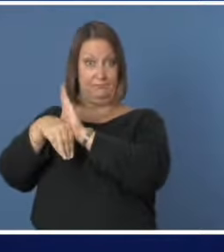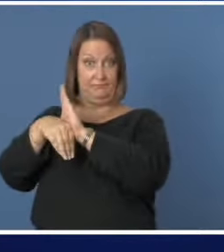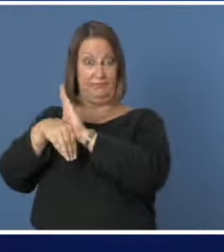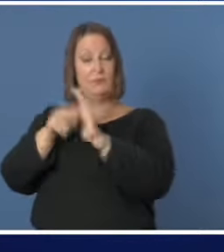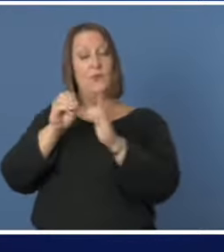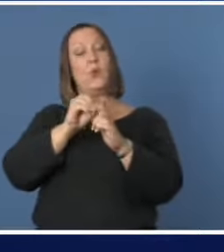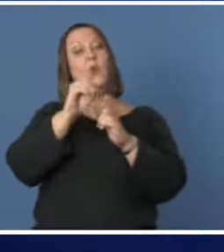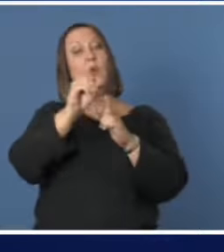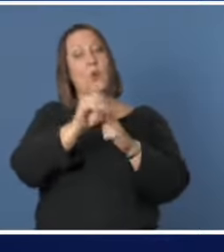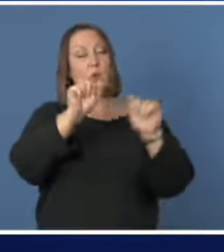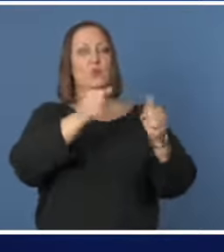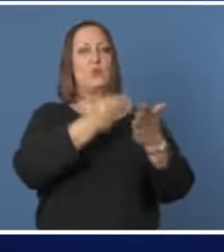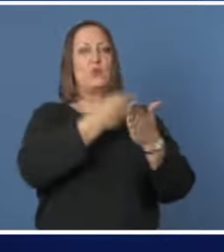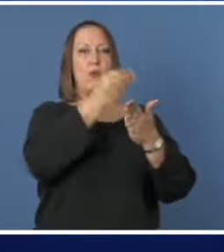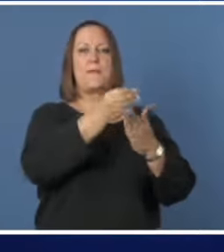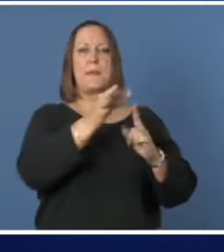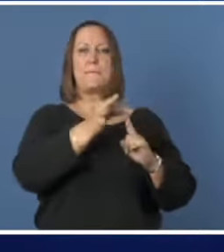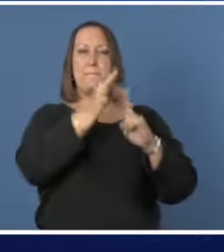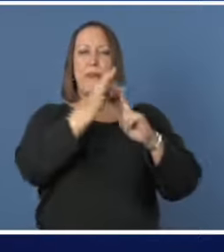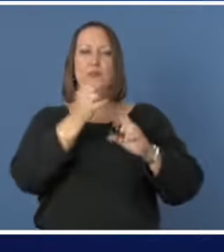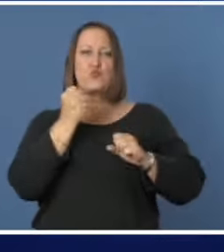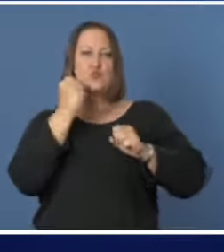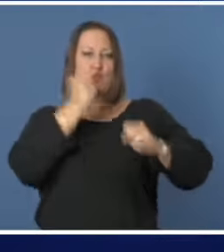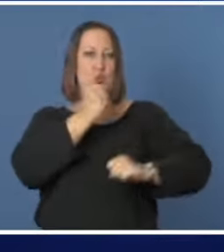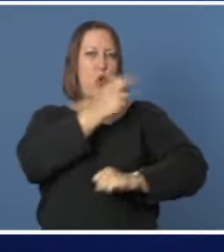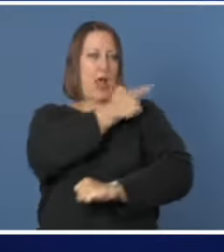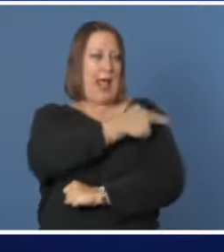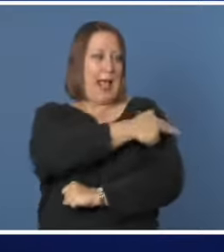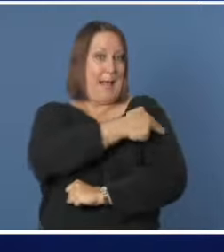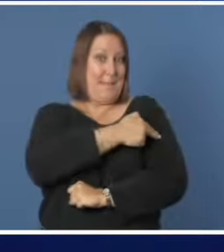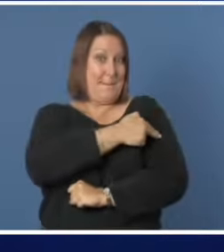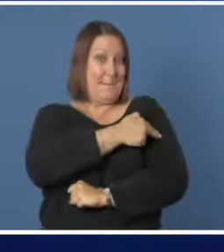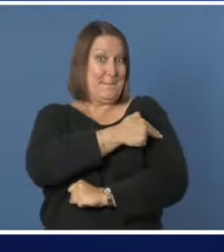Leave on for 30 minutes.